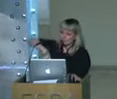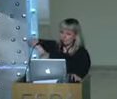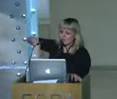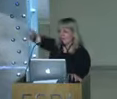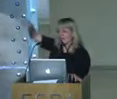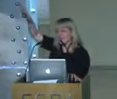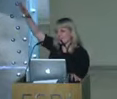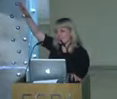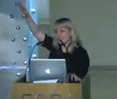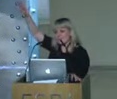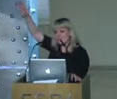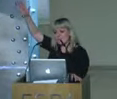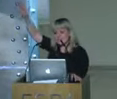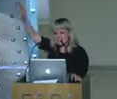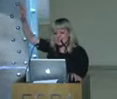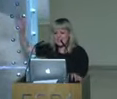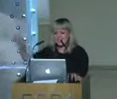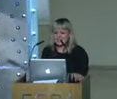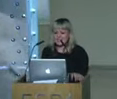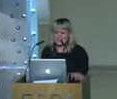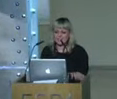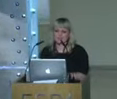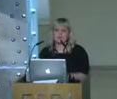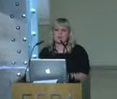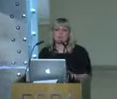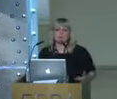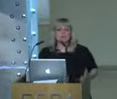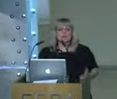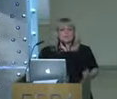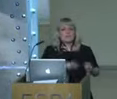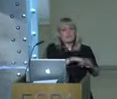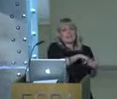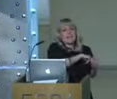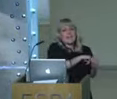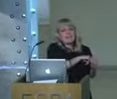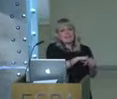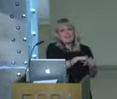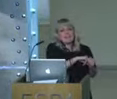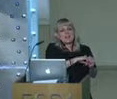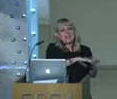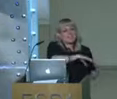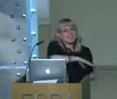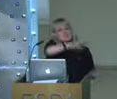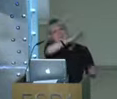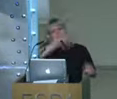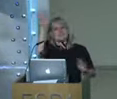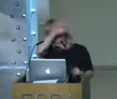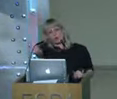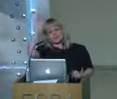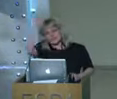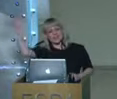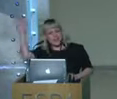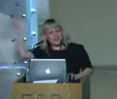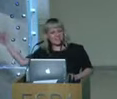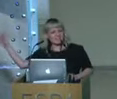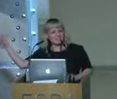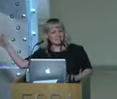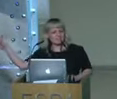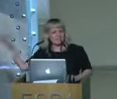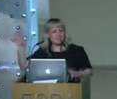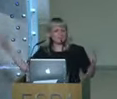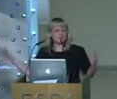down to a climax near the end, and then it's resolved. We can't have everyone's interest there all of the time.